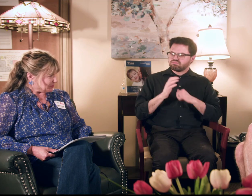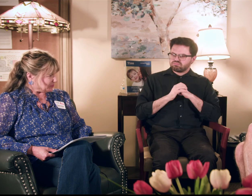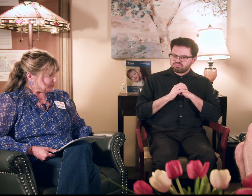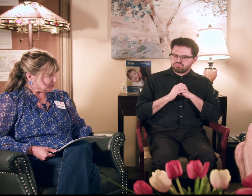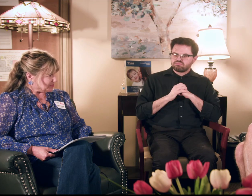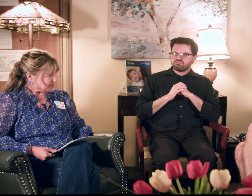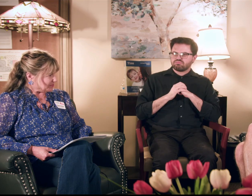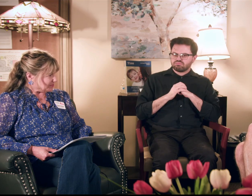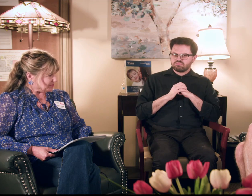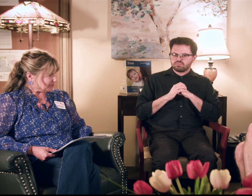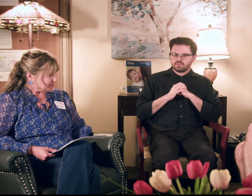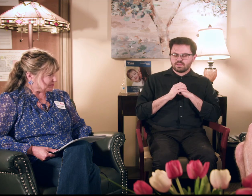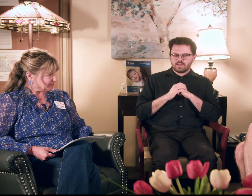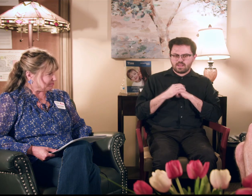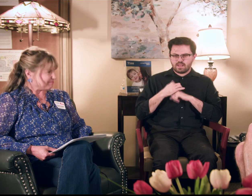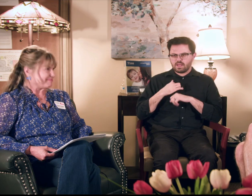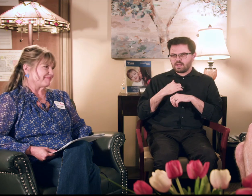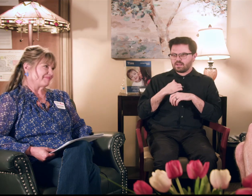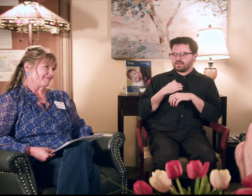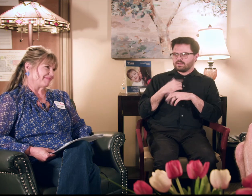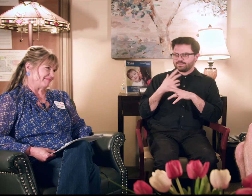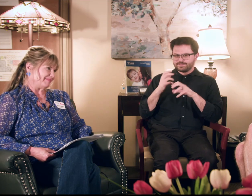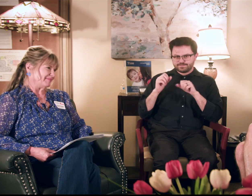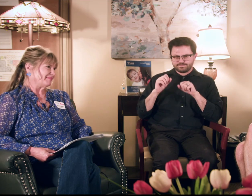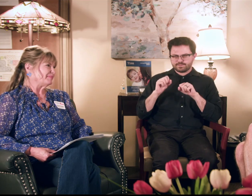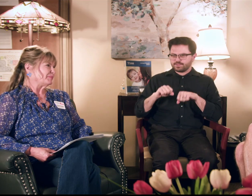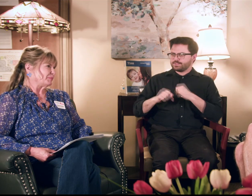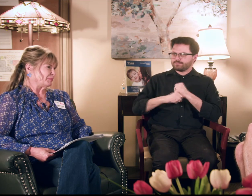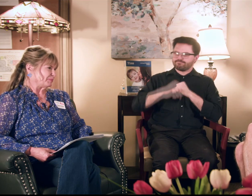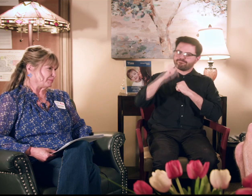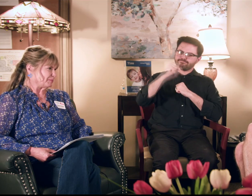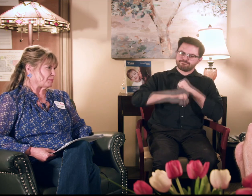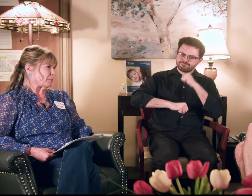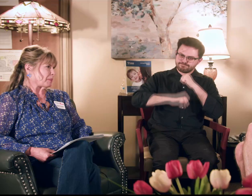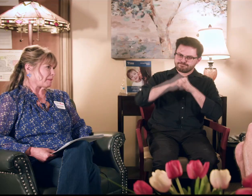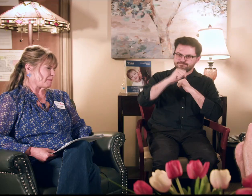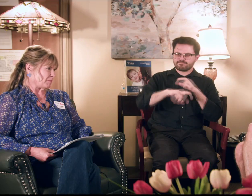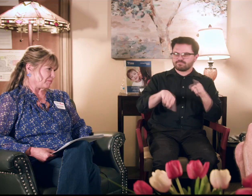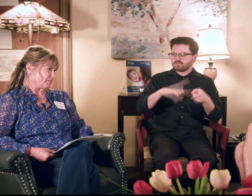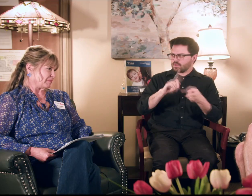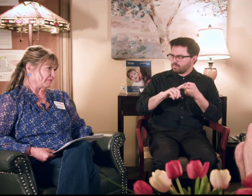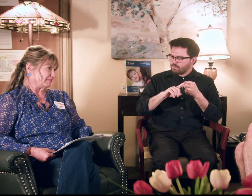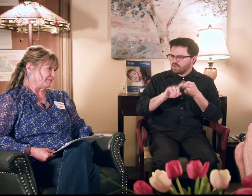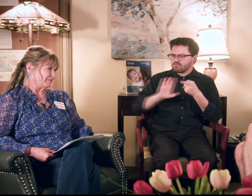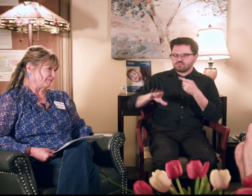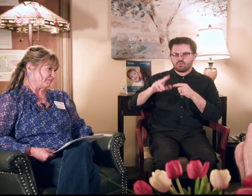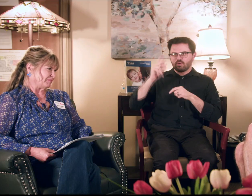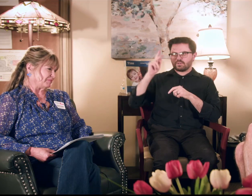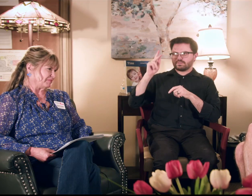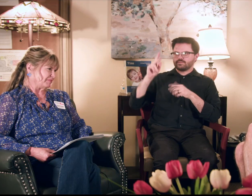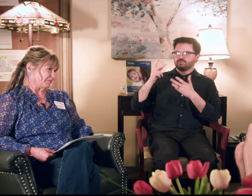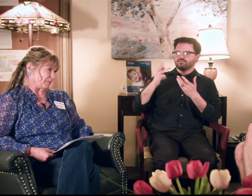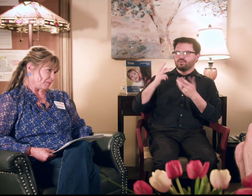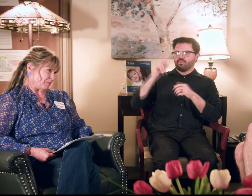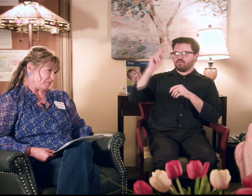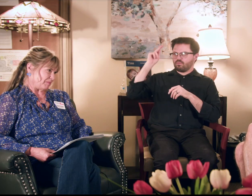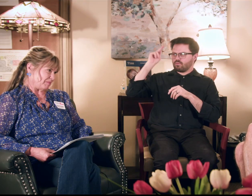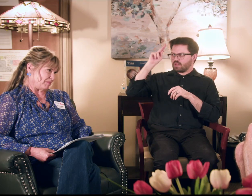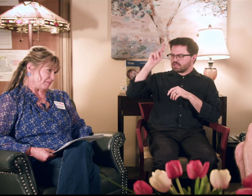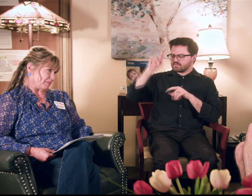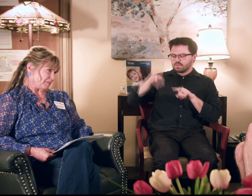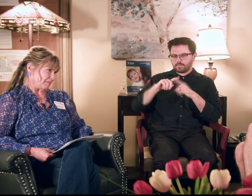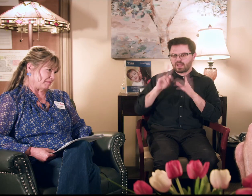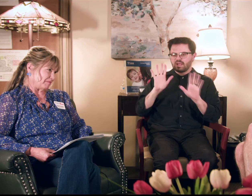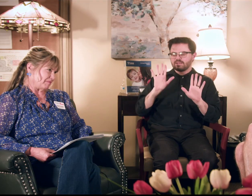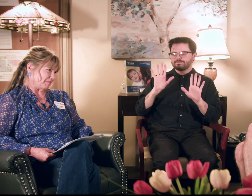think the character quality of the work, the philosophy around the work. I could talk about that forever, but let's jump into